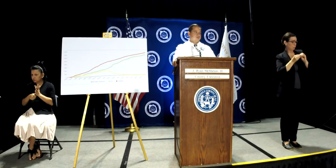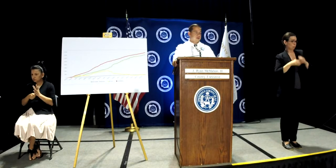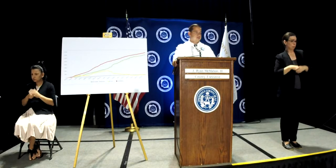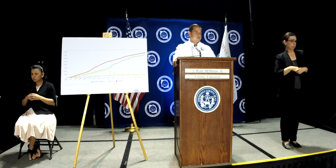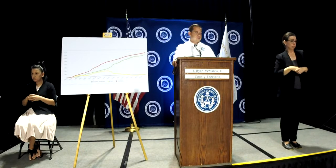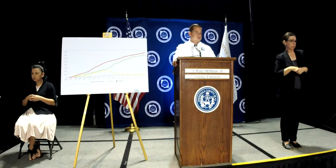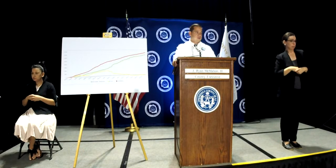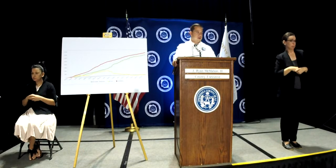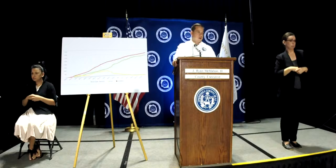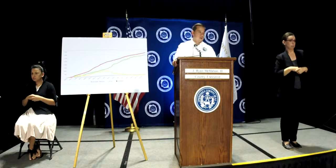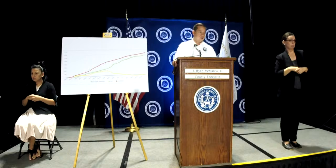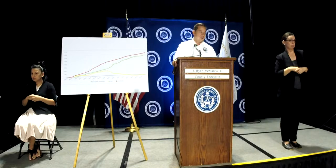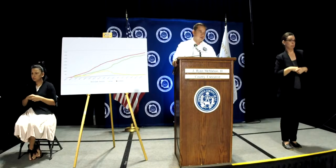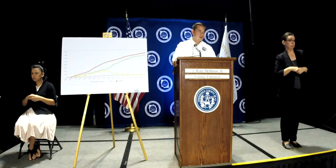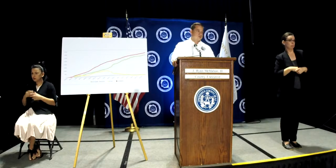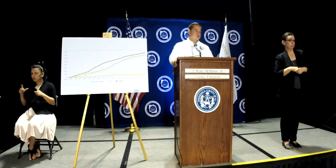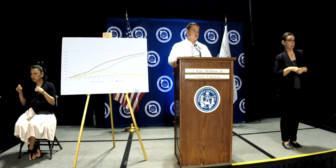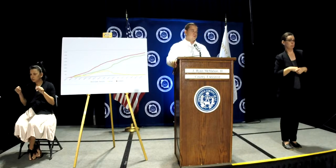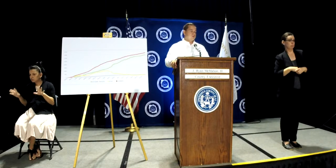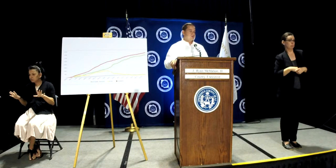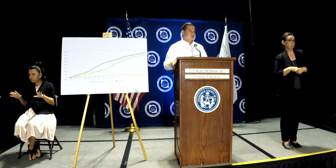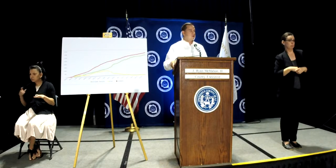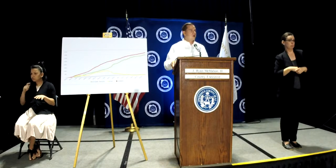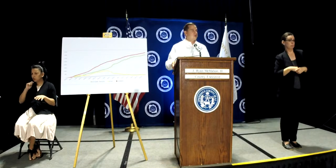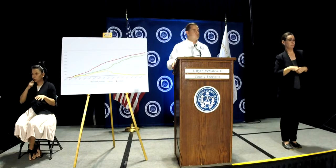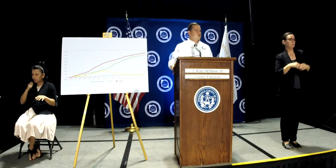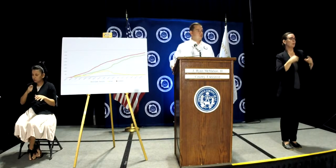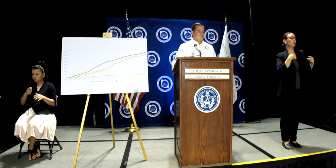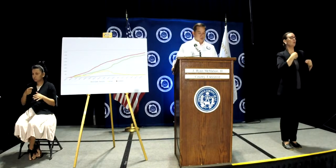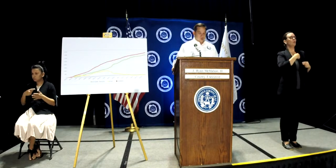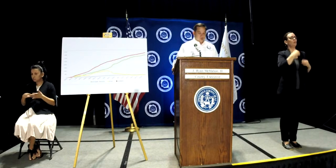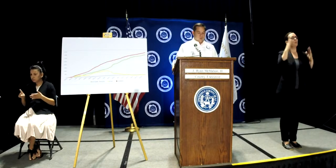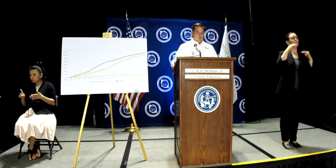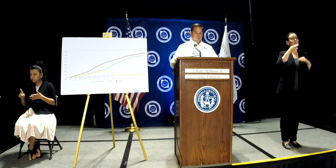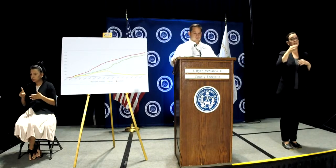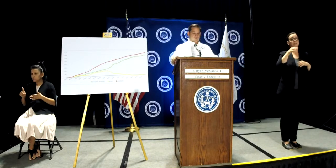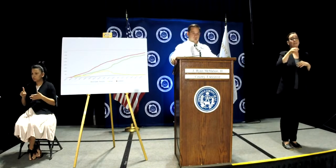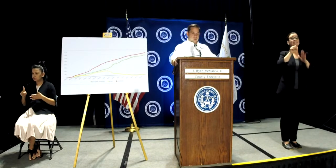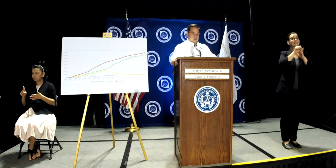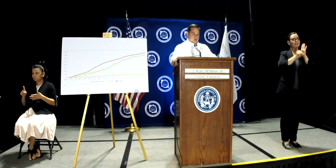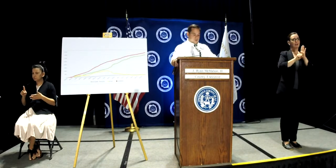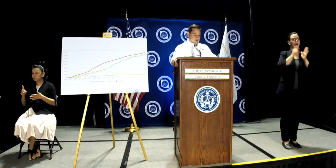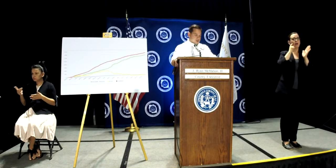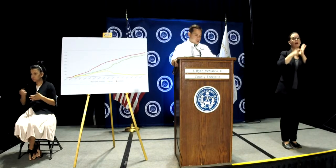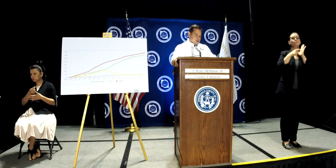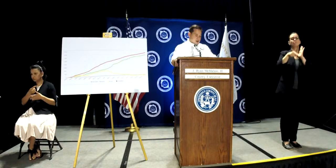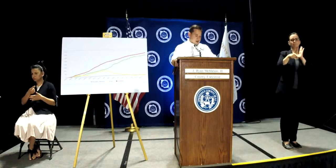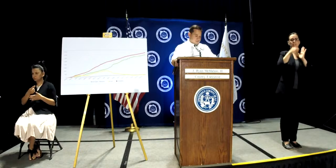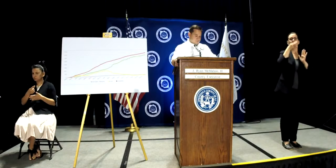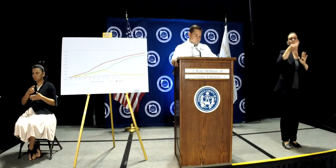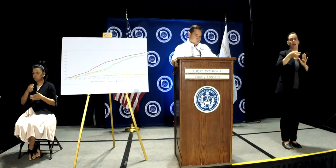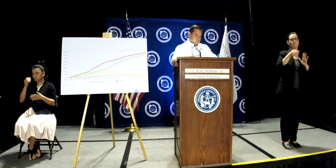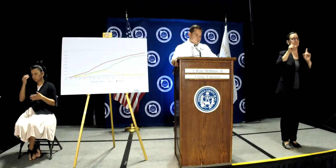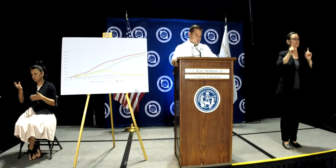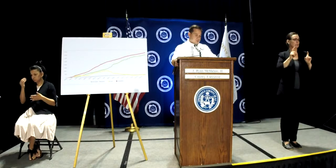the saliva tests into the Eclair system, but we're giving